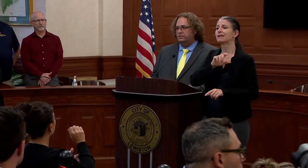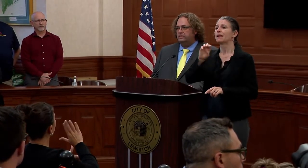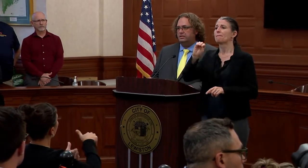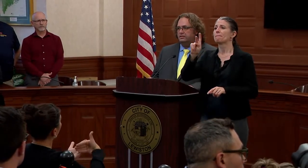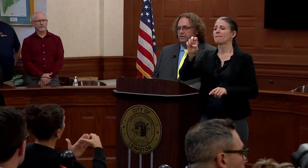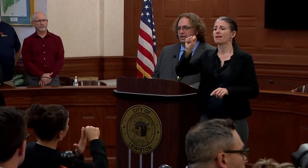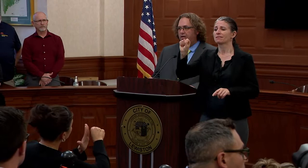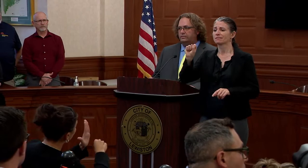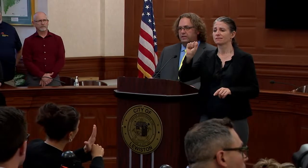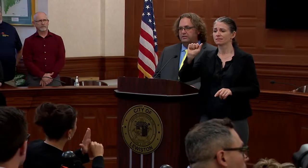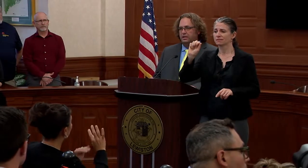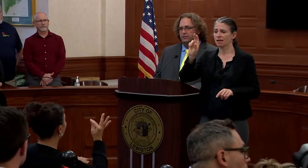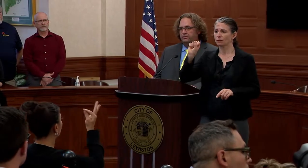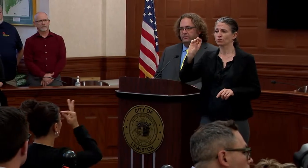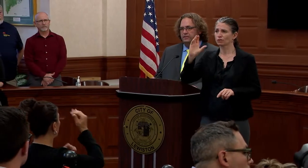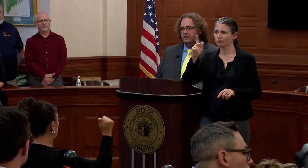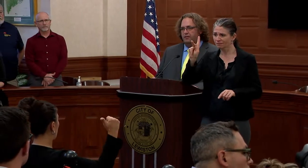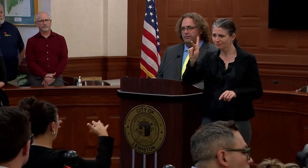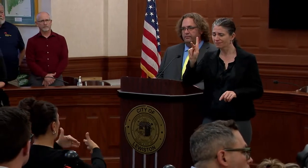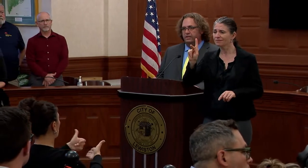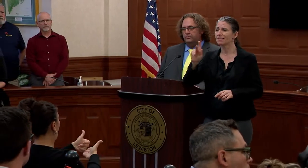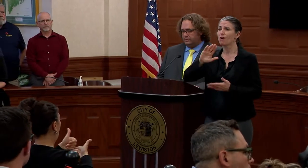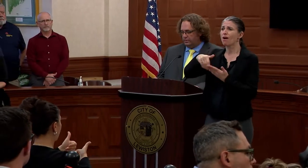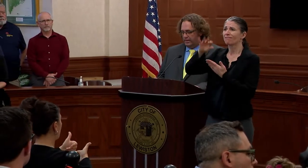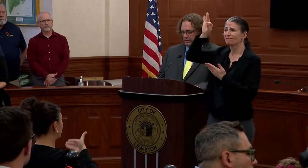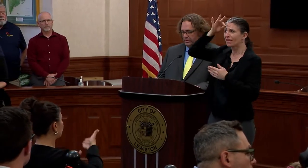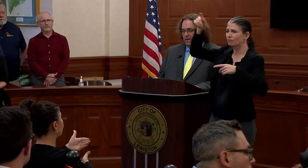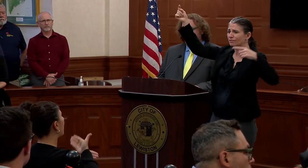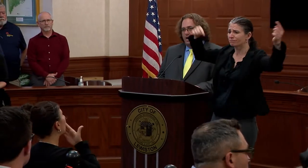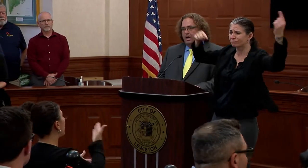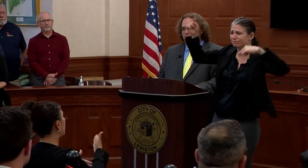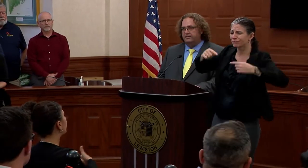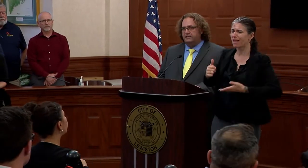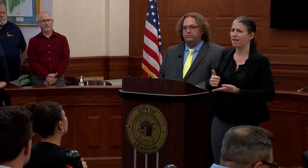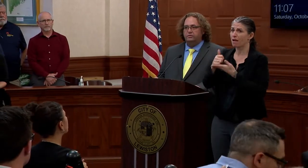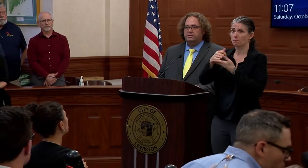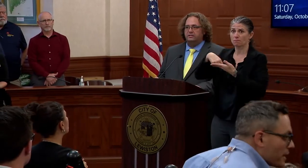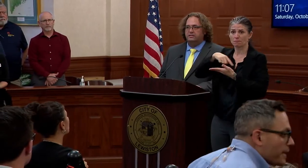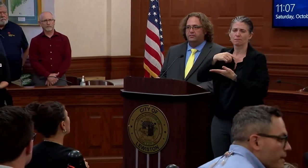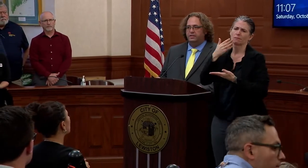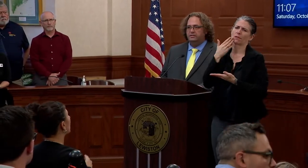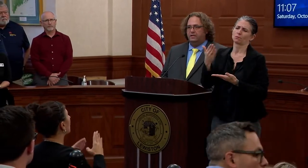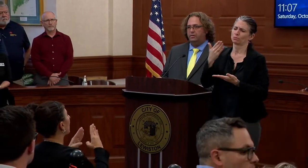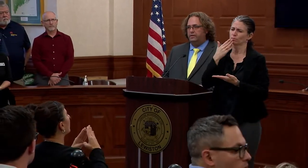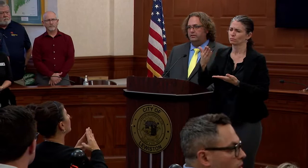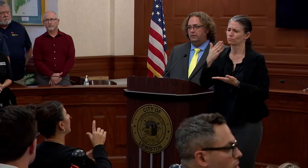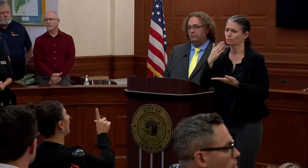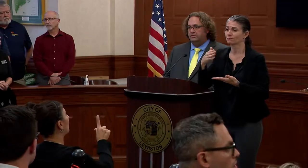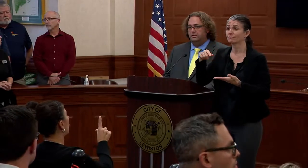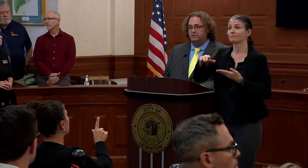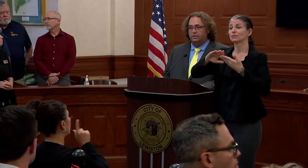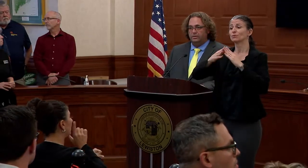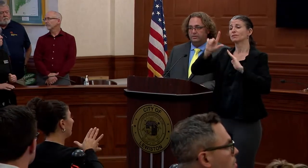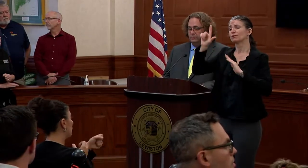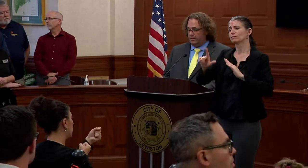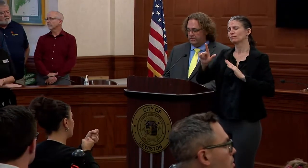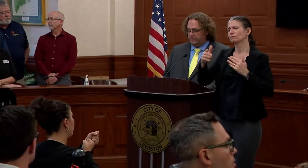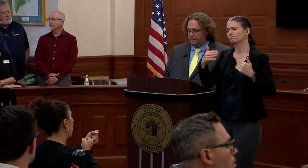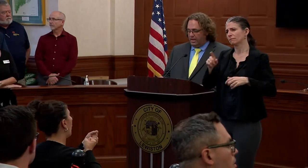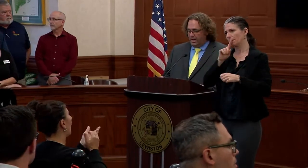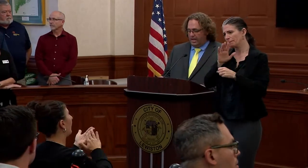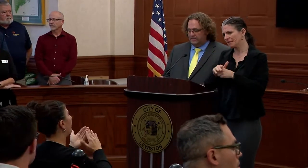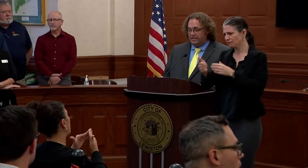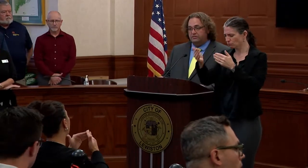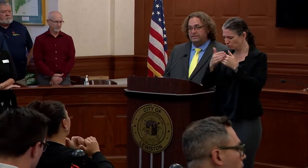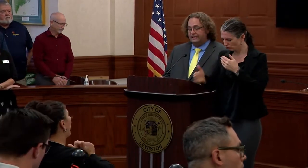federal agencies that helped us through this. Thank you all so much. The City of Lewiston is committed to helping residents cope with this